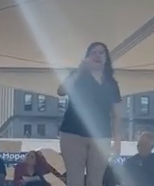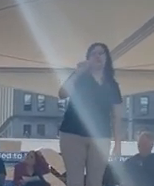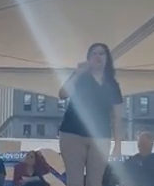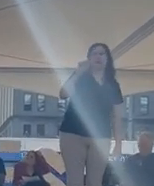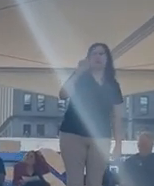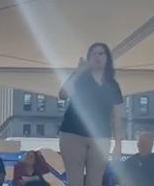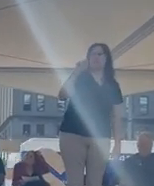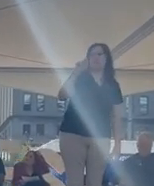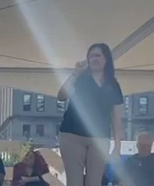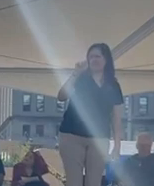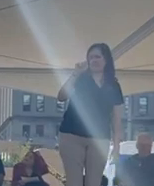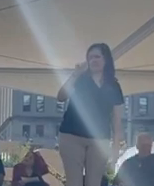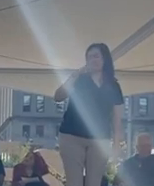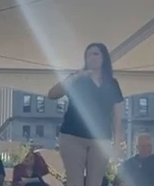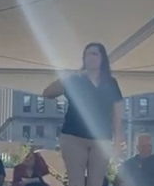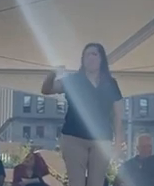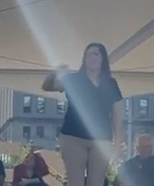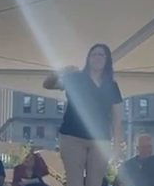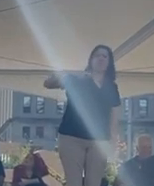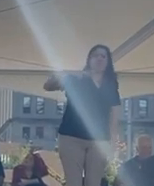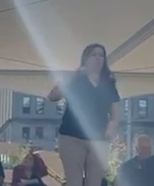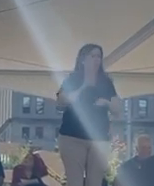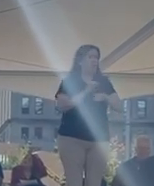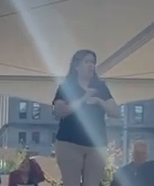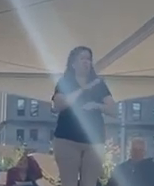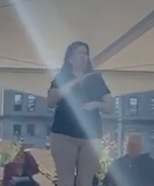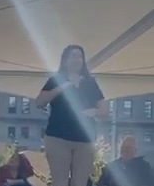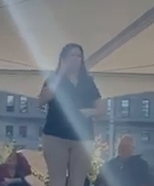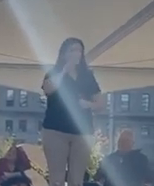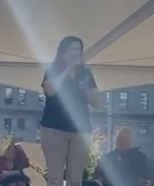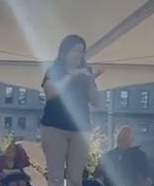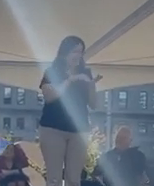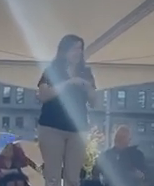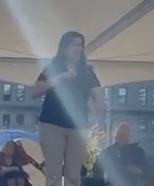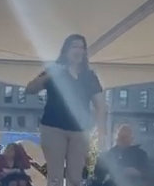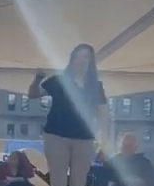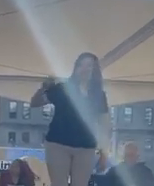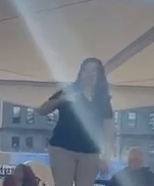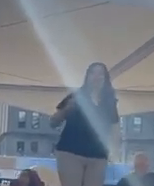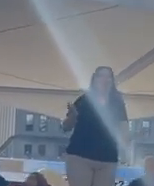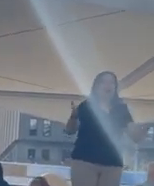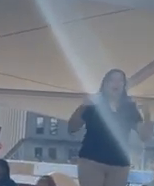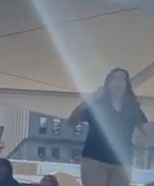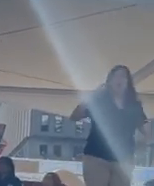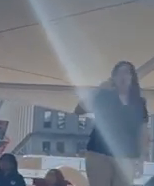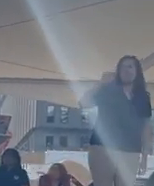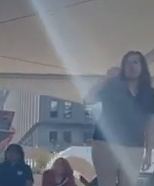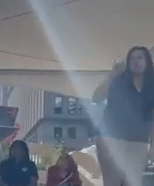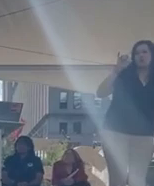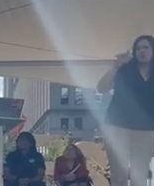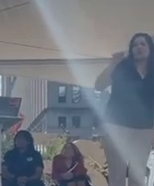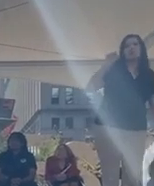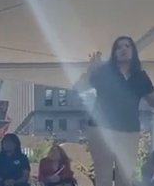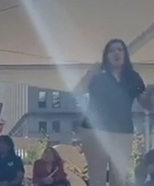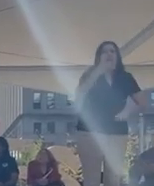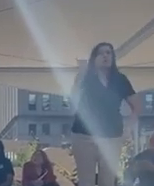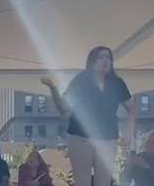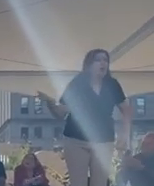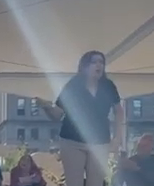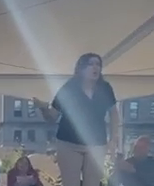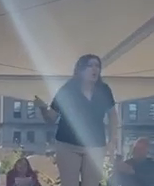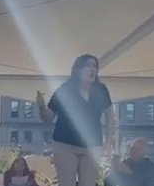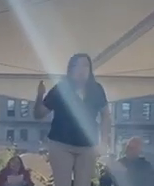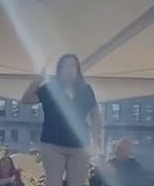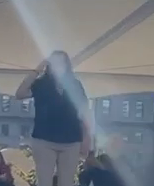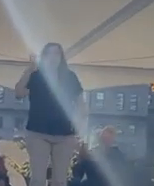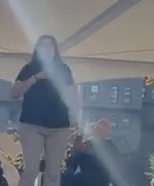I had to take paratransit back and forth to work to the Cleveland Science Center. Come on, paratransit. You can do better. You